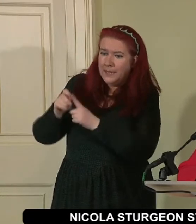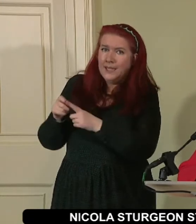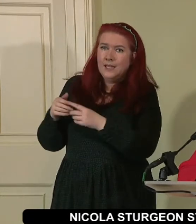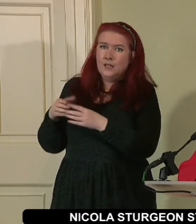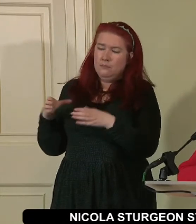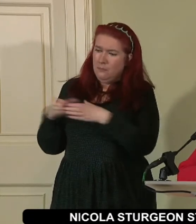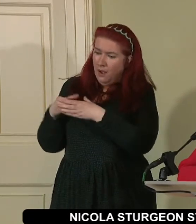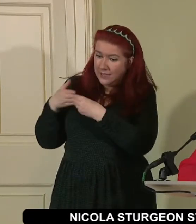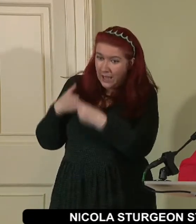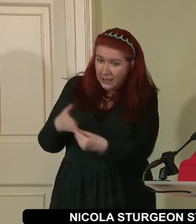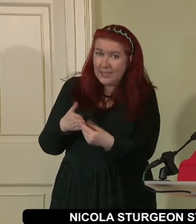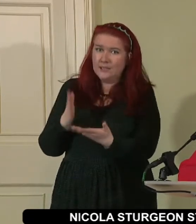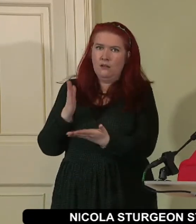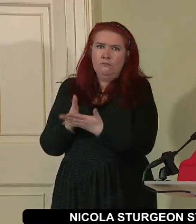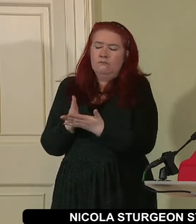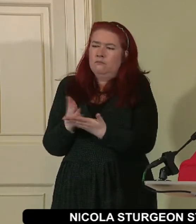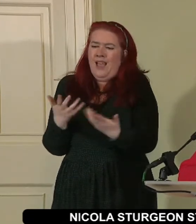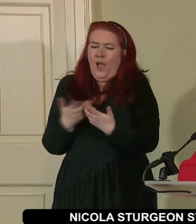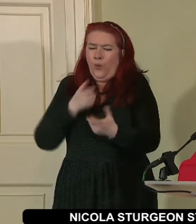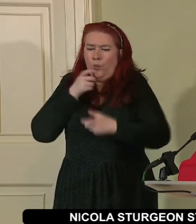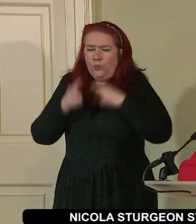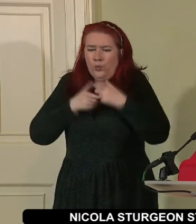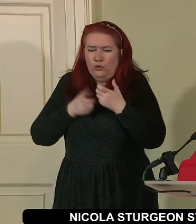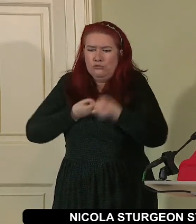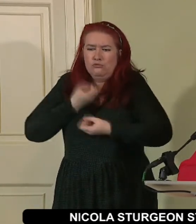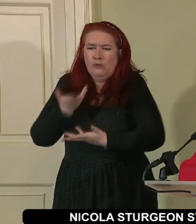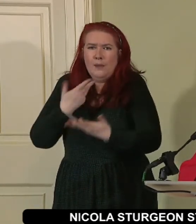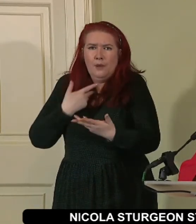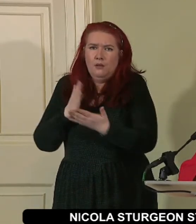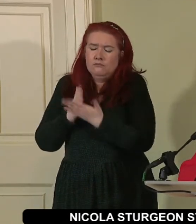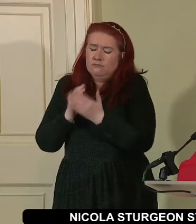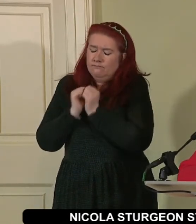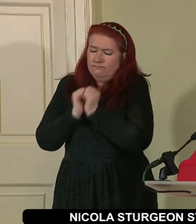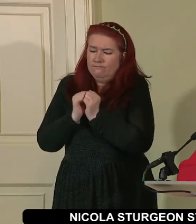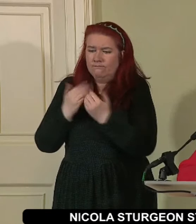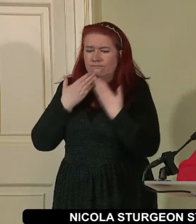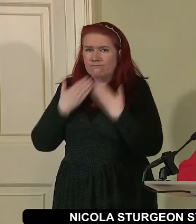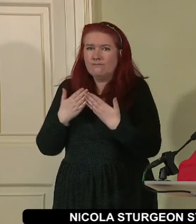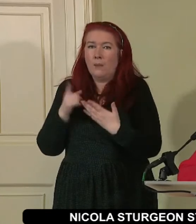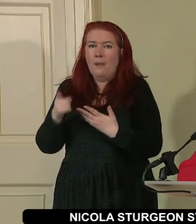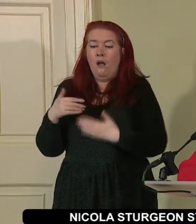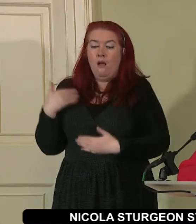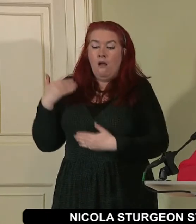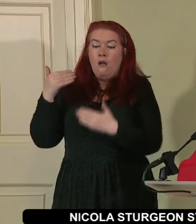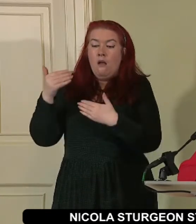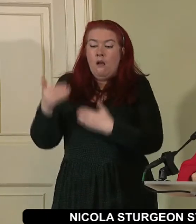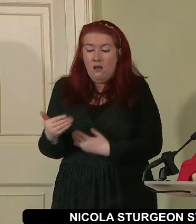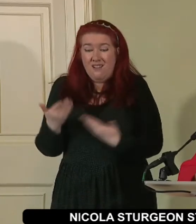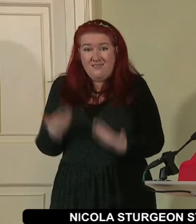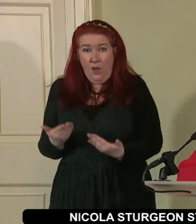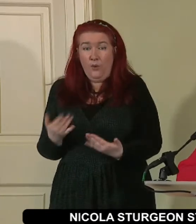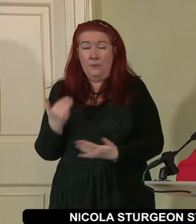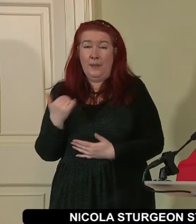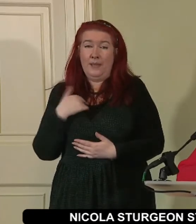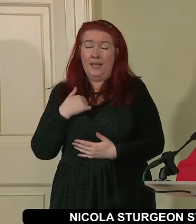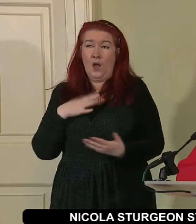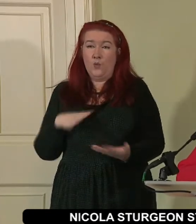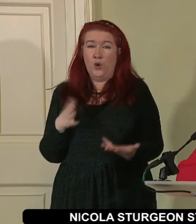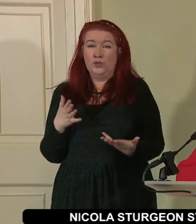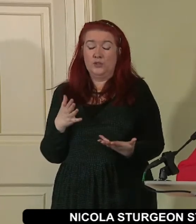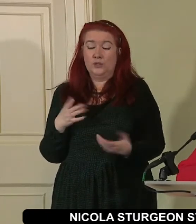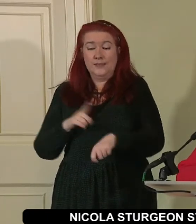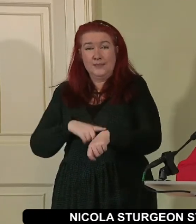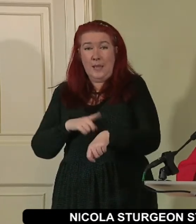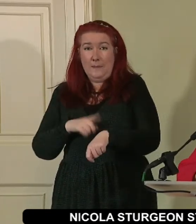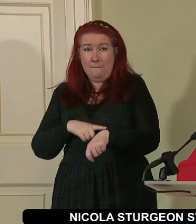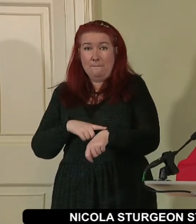that I serve, that I can never find the words to express. But having reached this stage in my life, maybe I want to spend a bit of